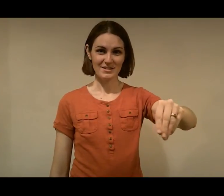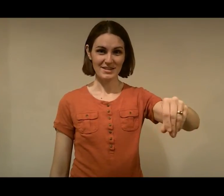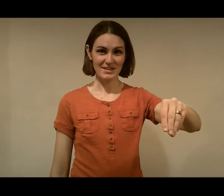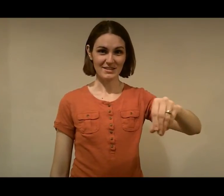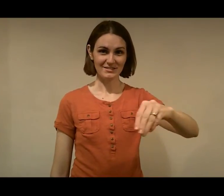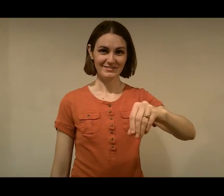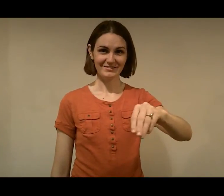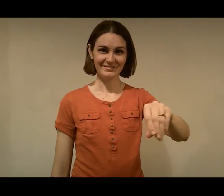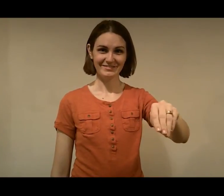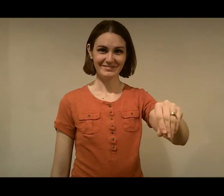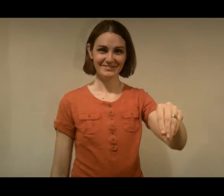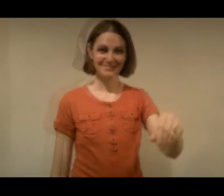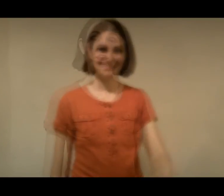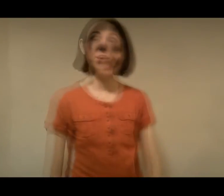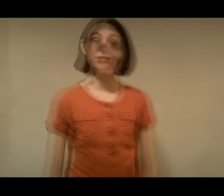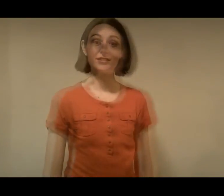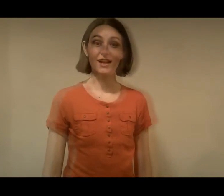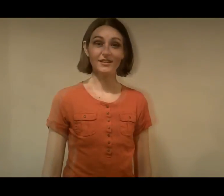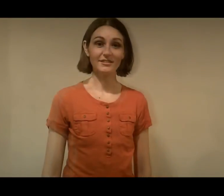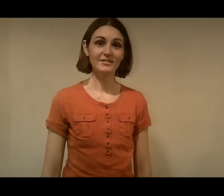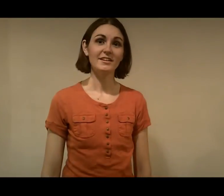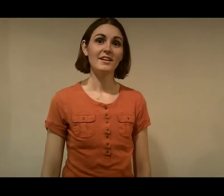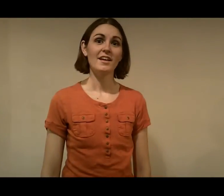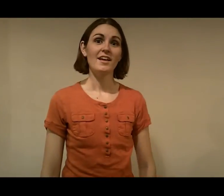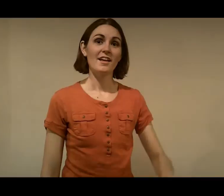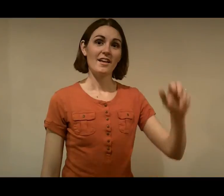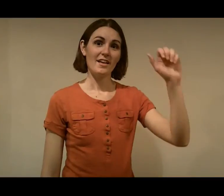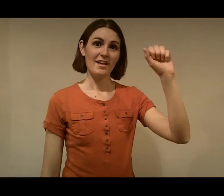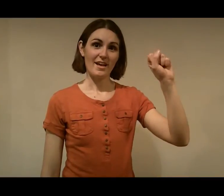Seed. Sun.